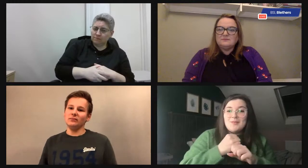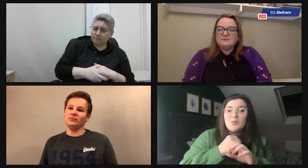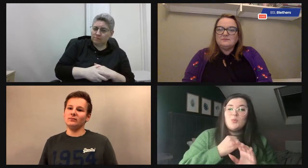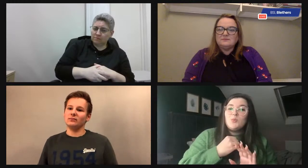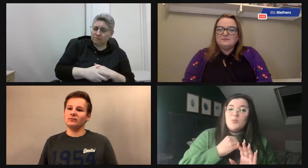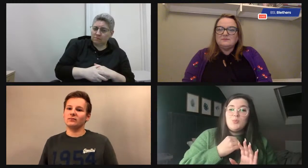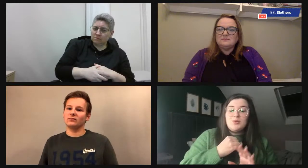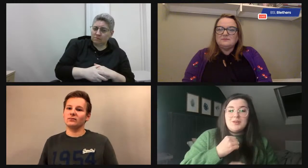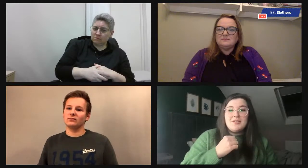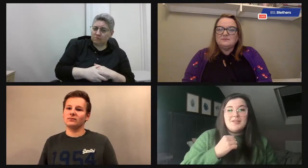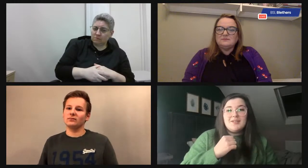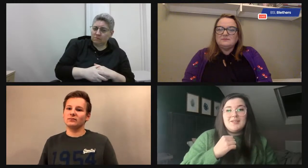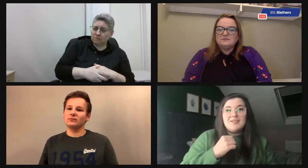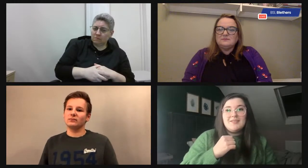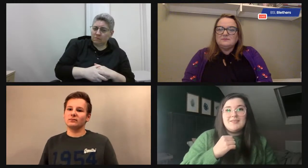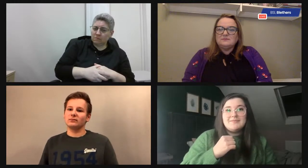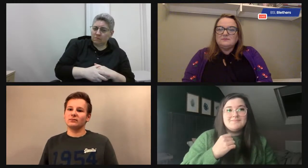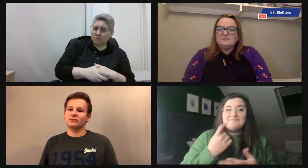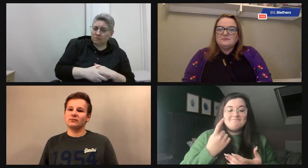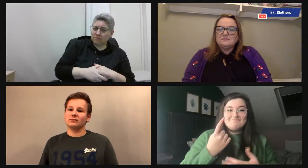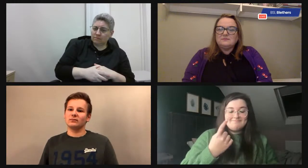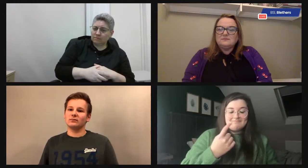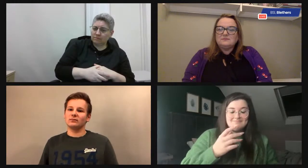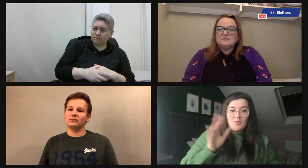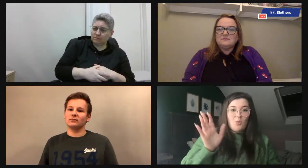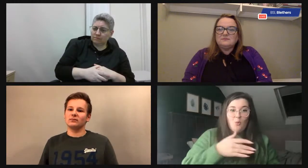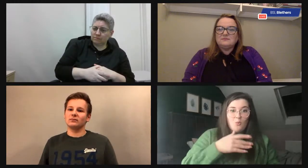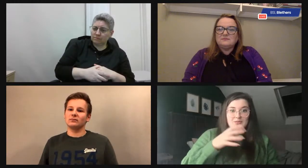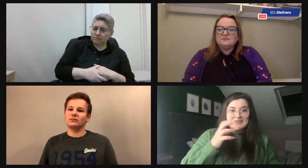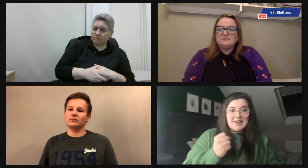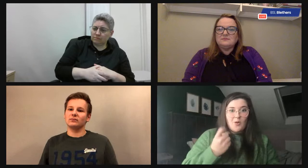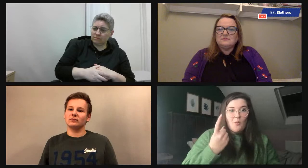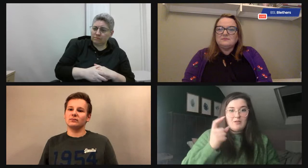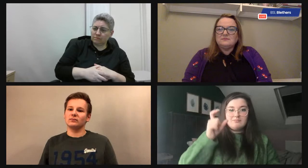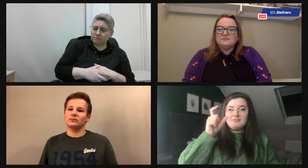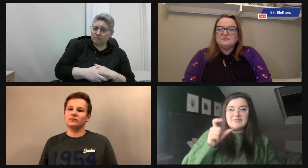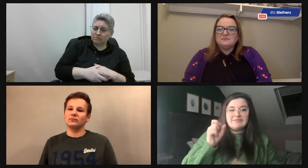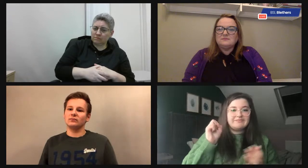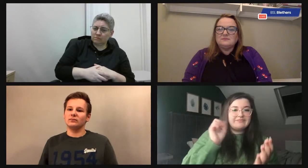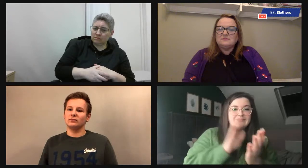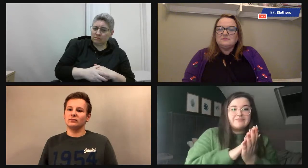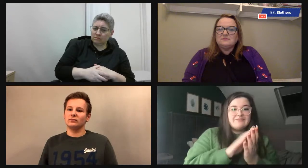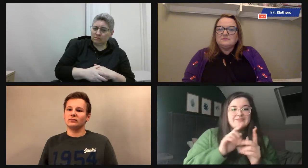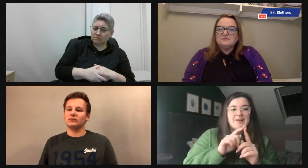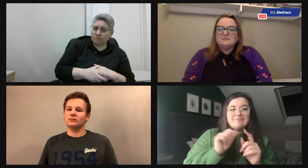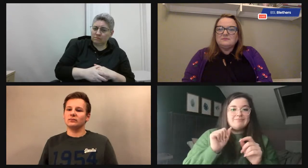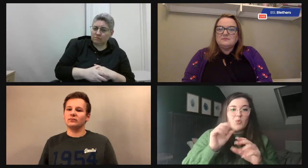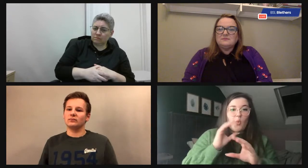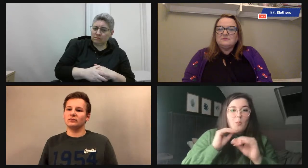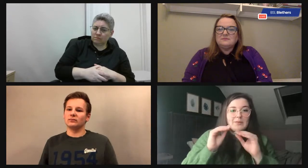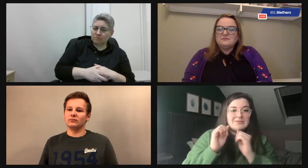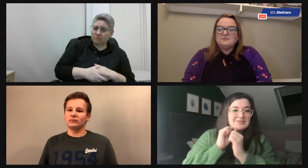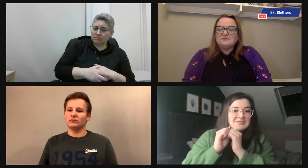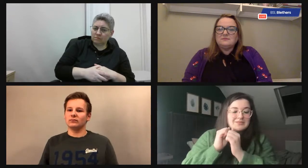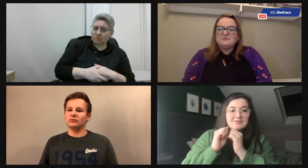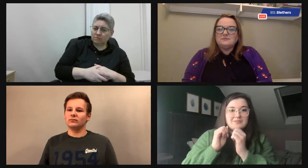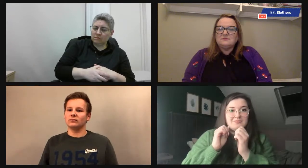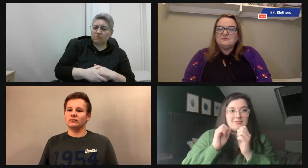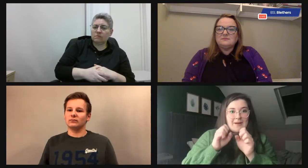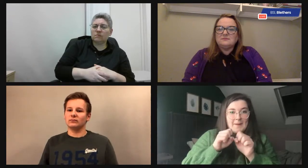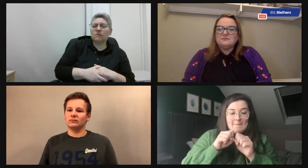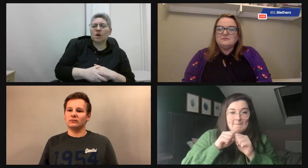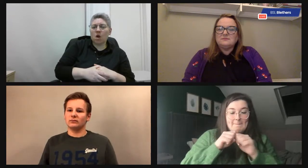about social media? Well, I mean, Kirsta said it as well. Social media is just